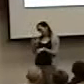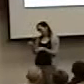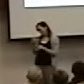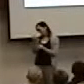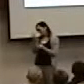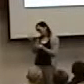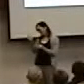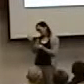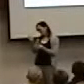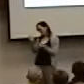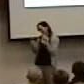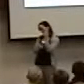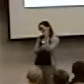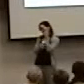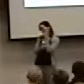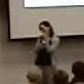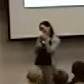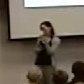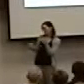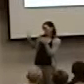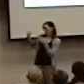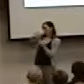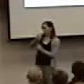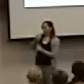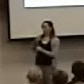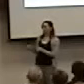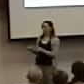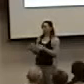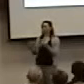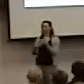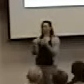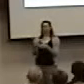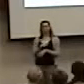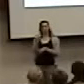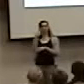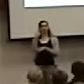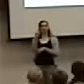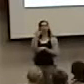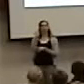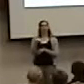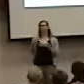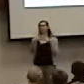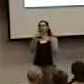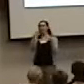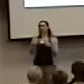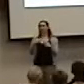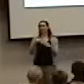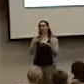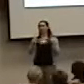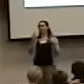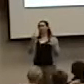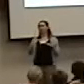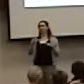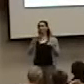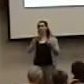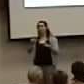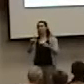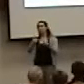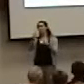superior. You know, sometimes we get the idea that if we're leaders, we report to nobody, and that is not